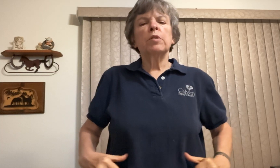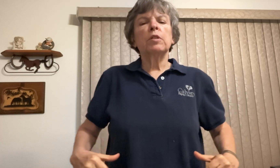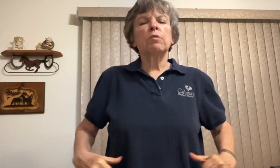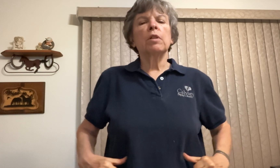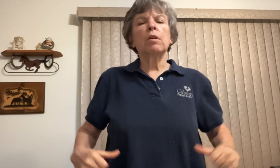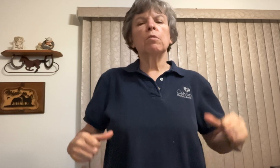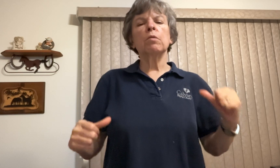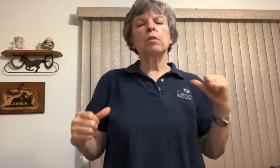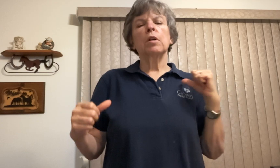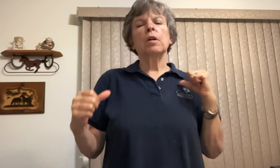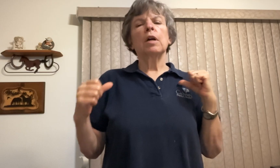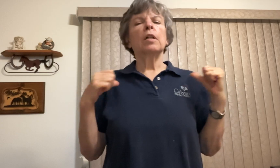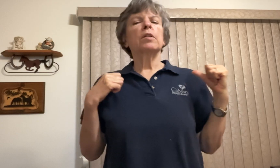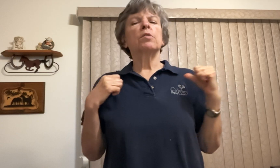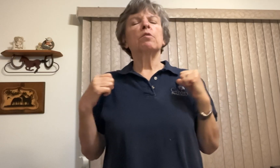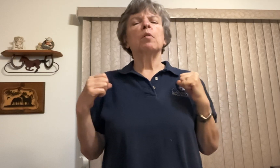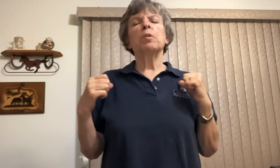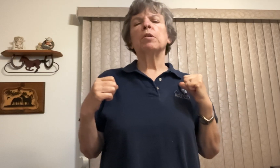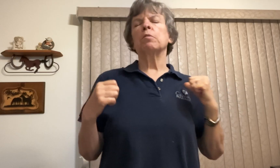do it lower. I like to do it up here, but